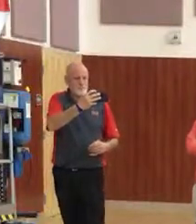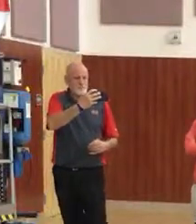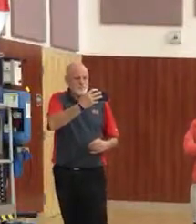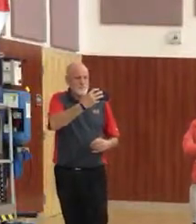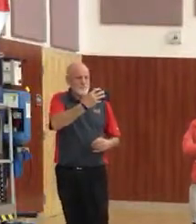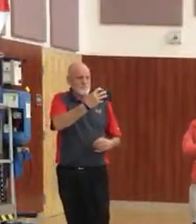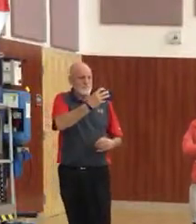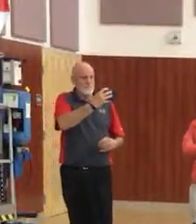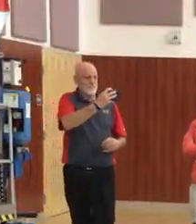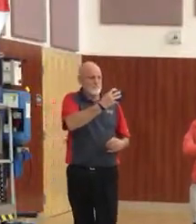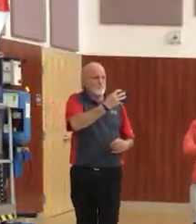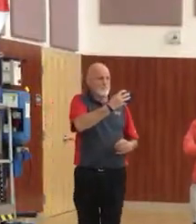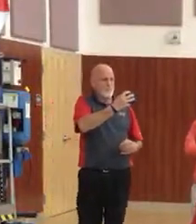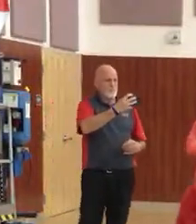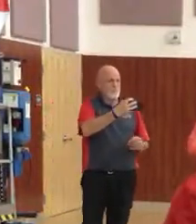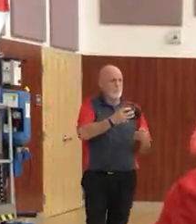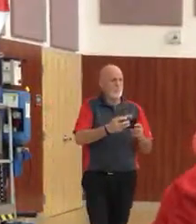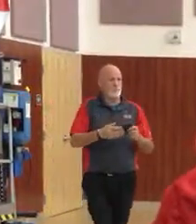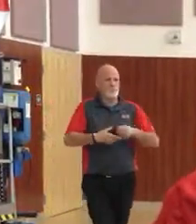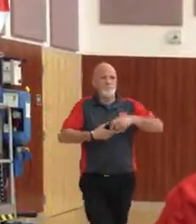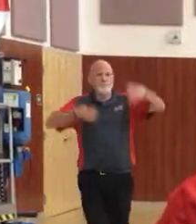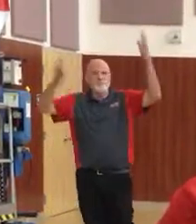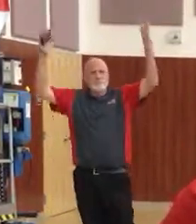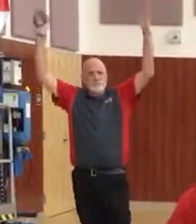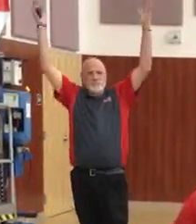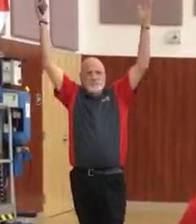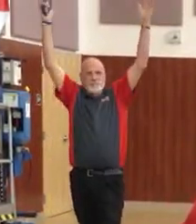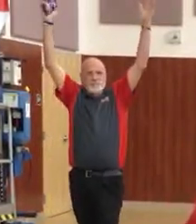Thank you.